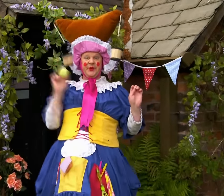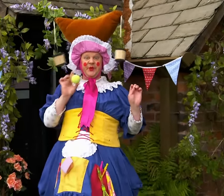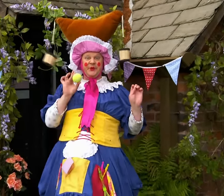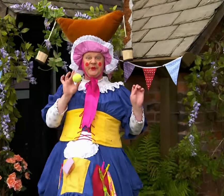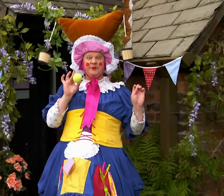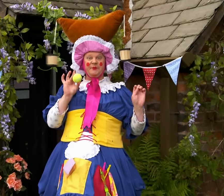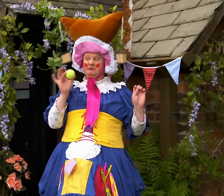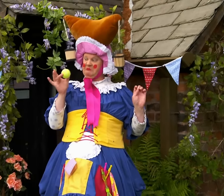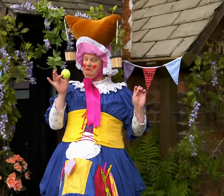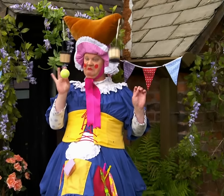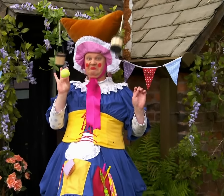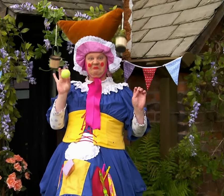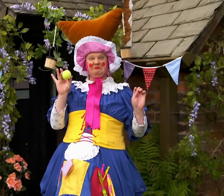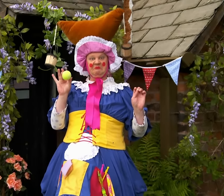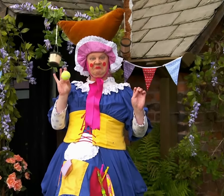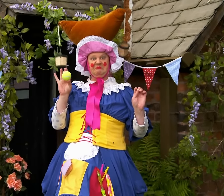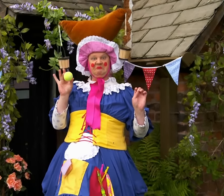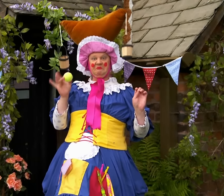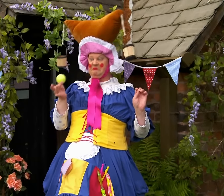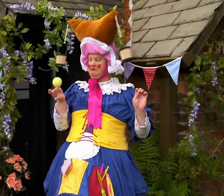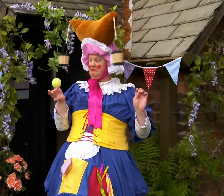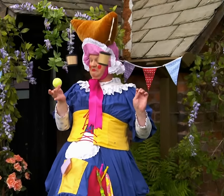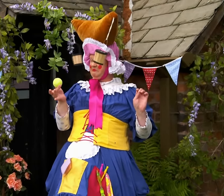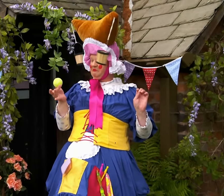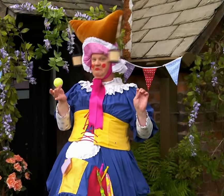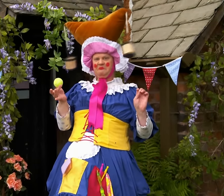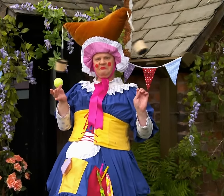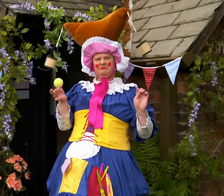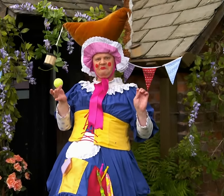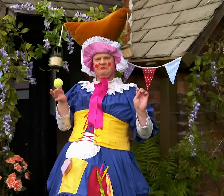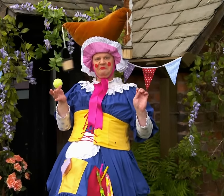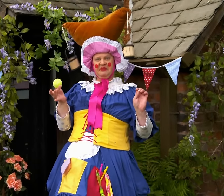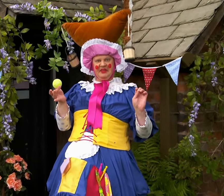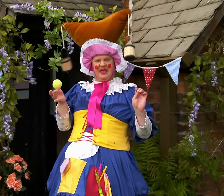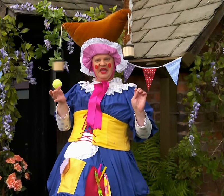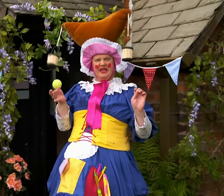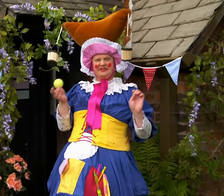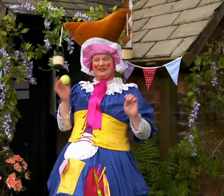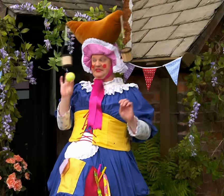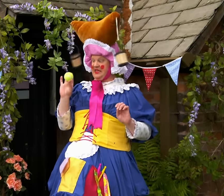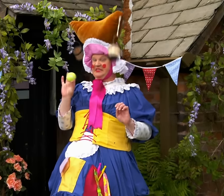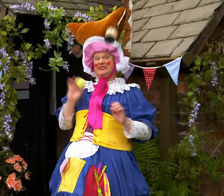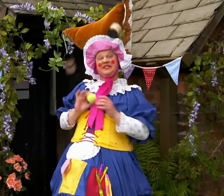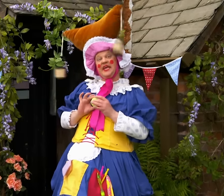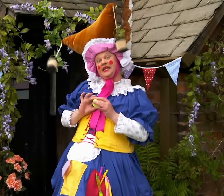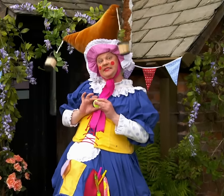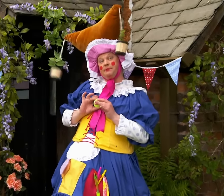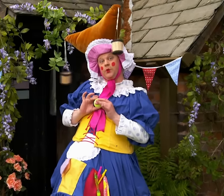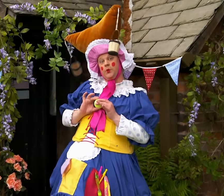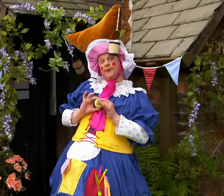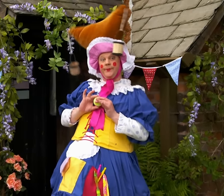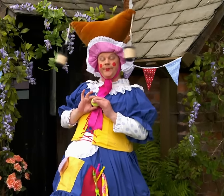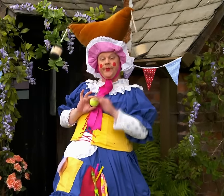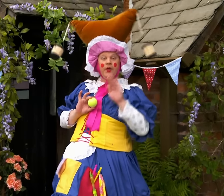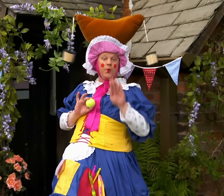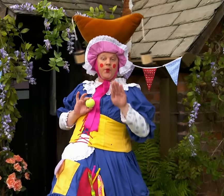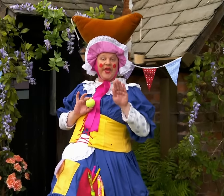Ooh! It's a tennis ball, Aunt Polly. Yes, it is a tennis ball.